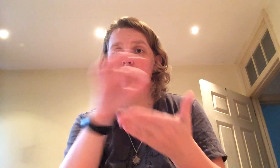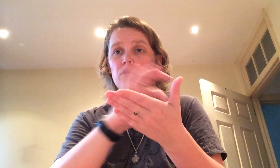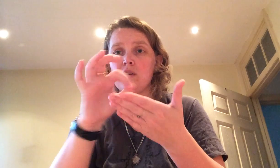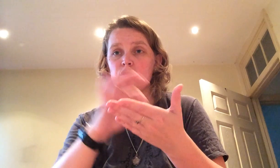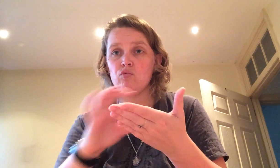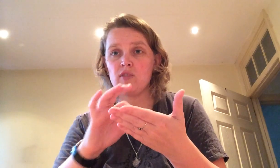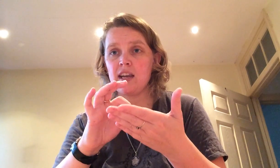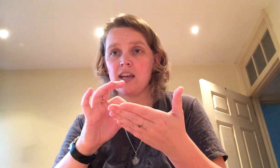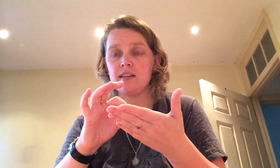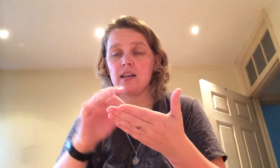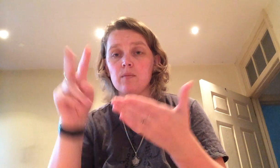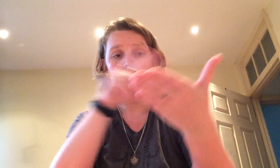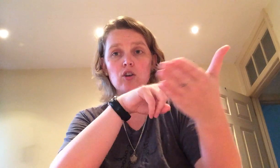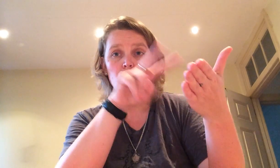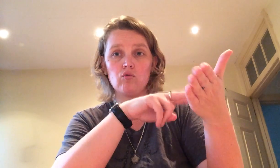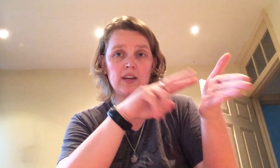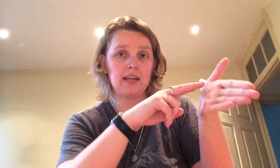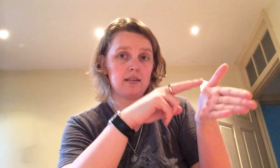whether it's read,